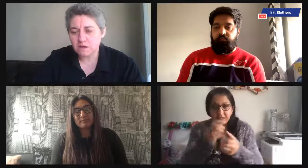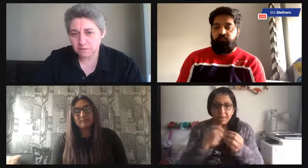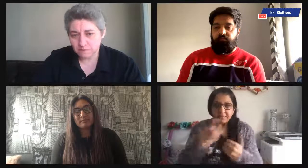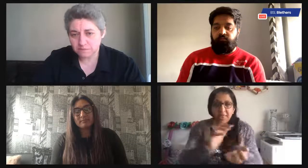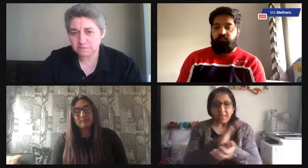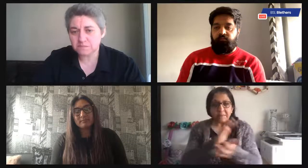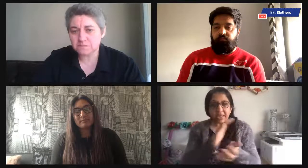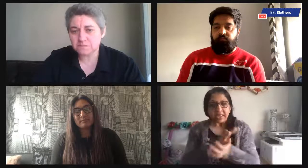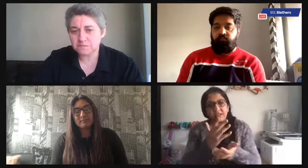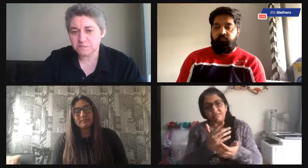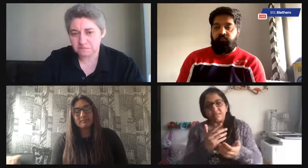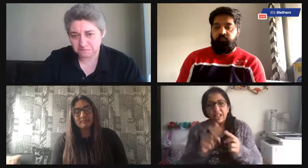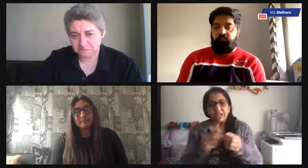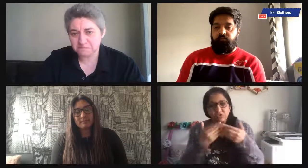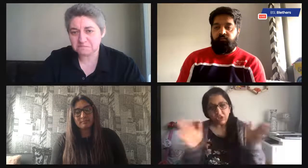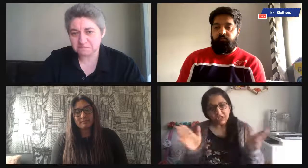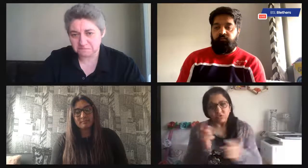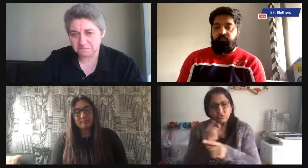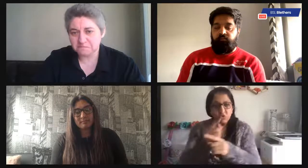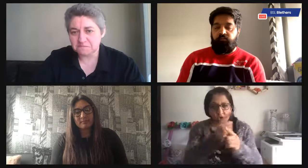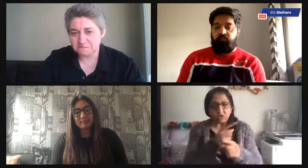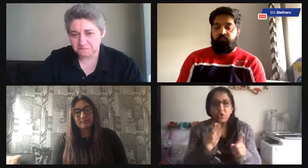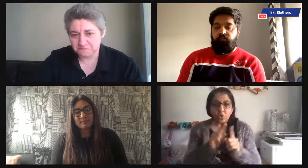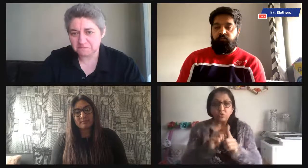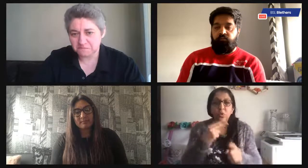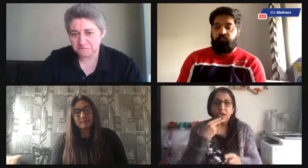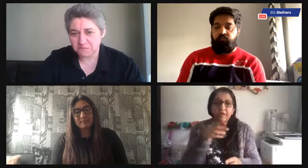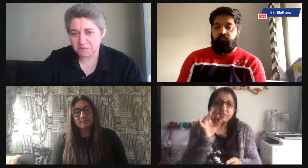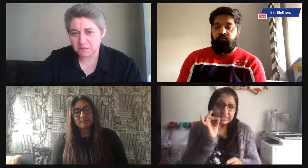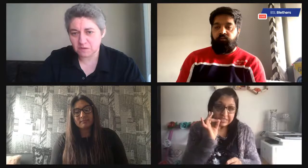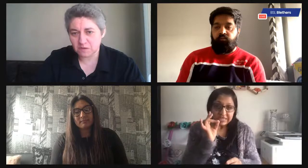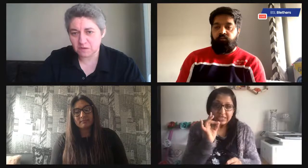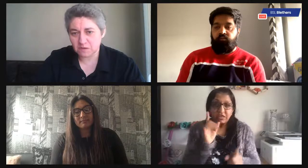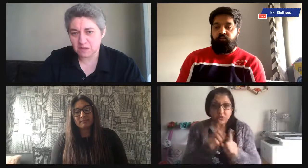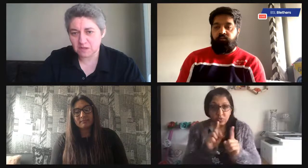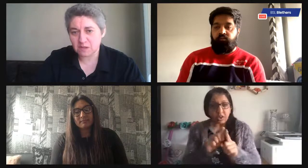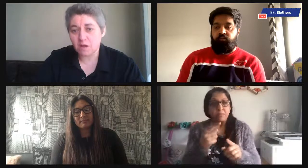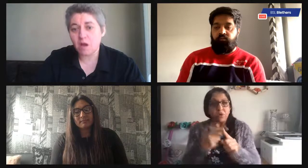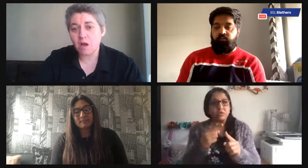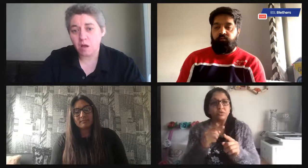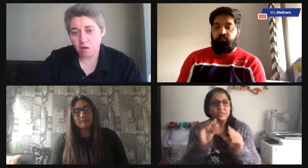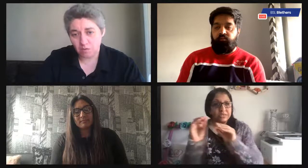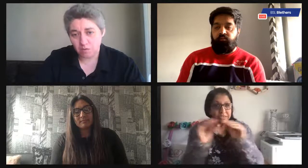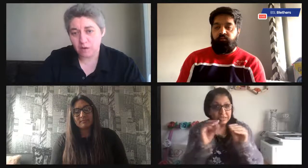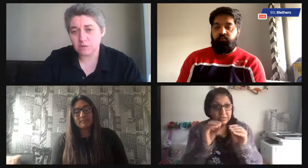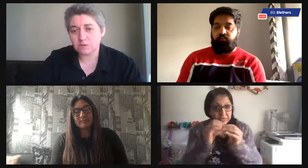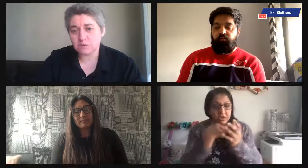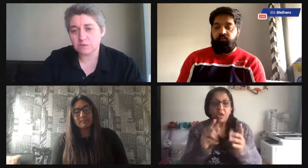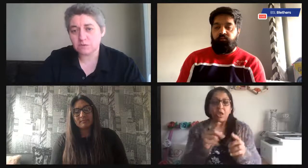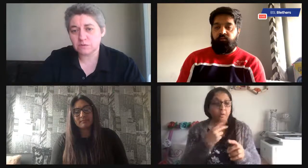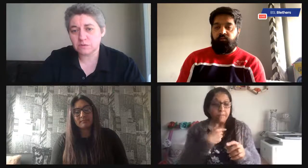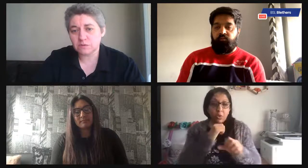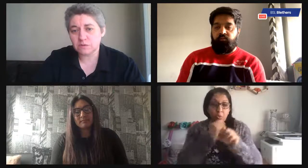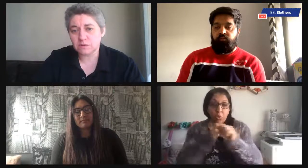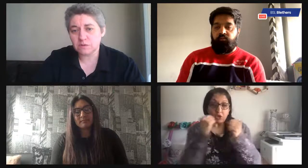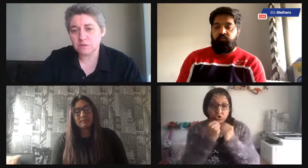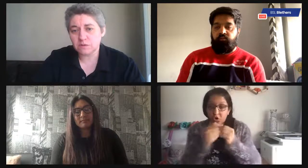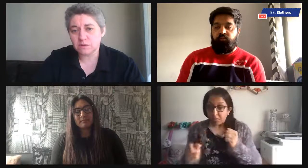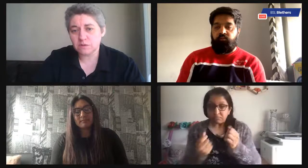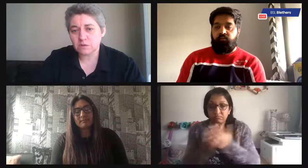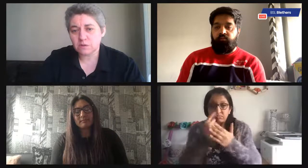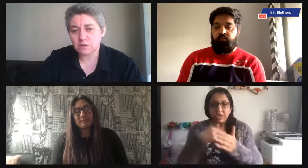as well, and we play some games and try and have some humour and just a general chat. And then we have afternoon teas, and then we